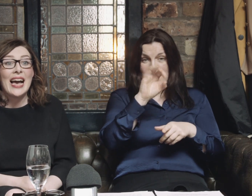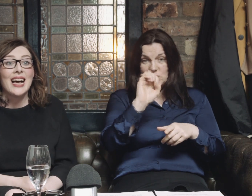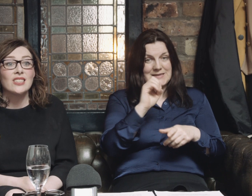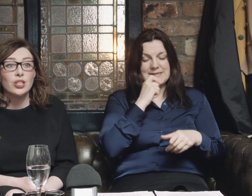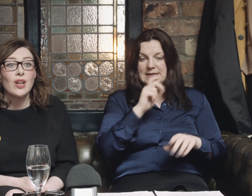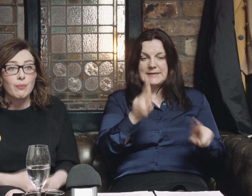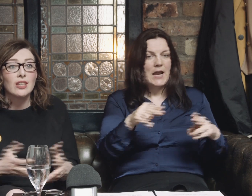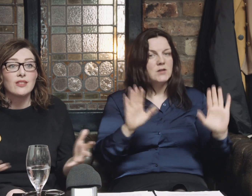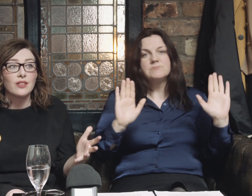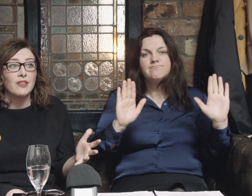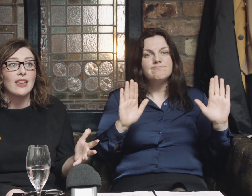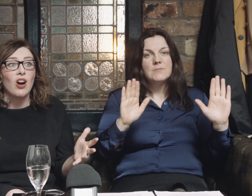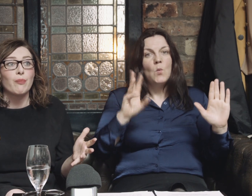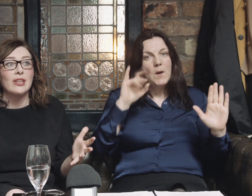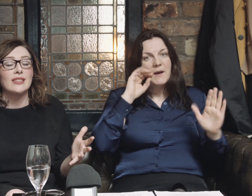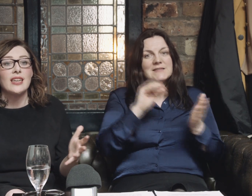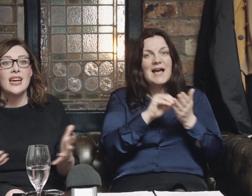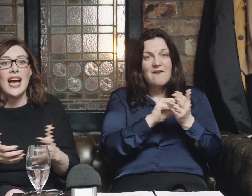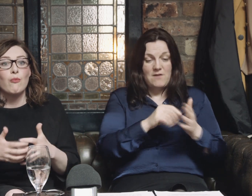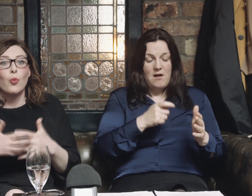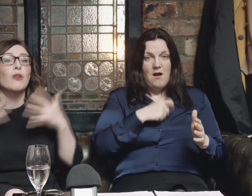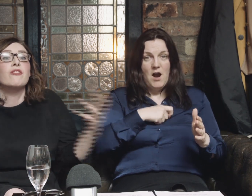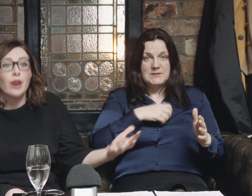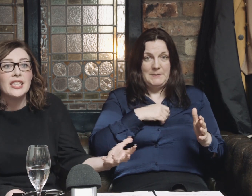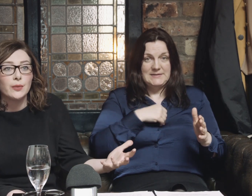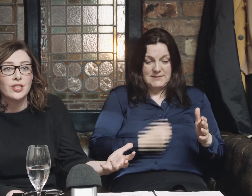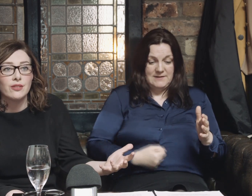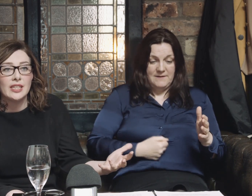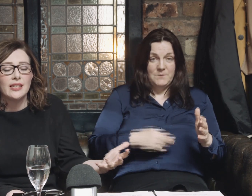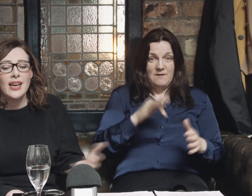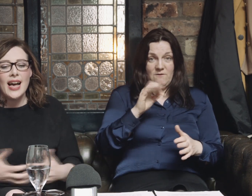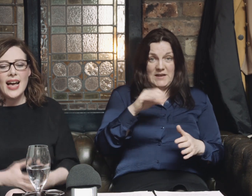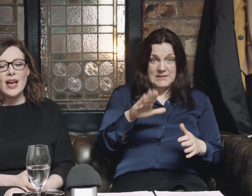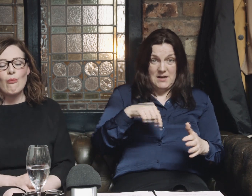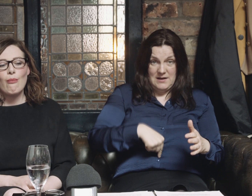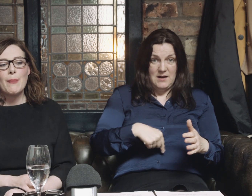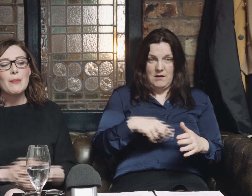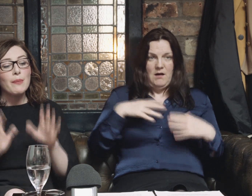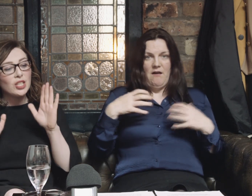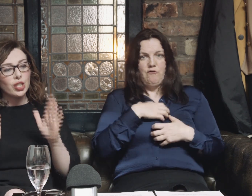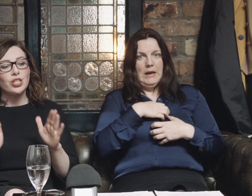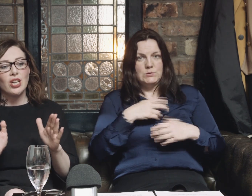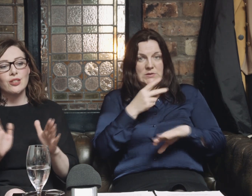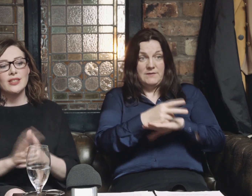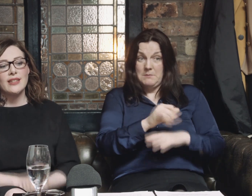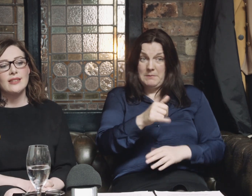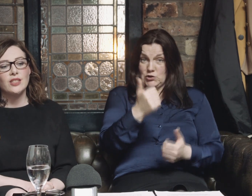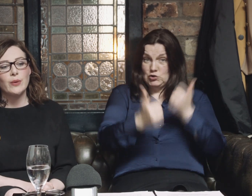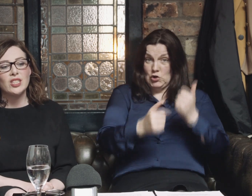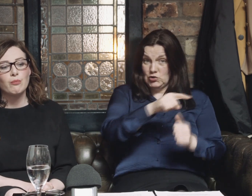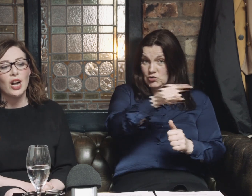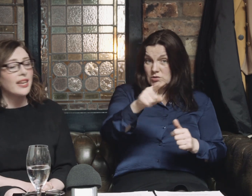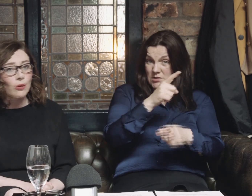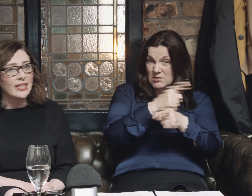said, look, we can't do that because there's a fetal heartbeat. We're afraid to intervene. And people may judge doctors in